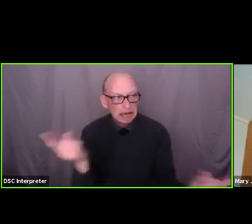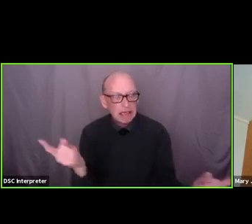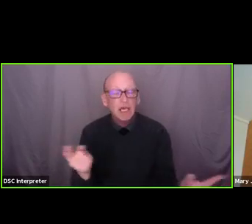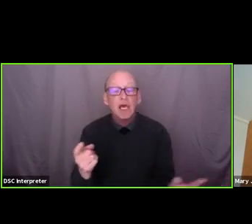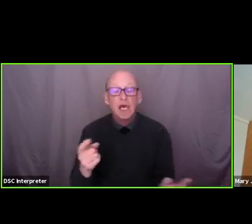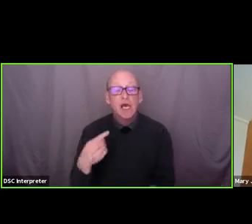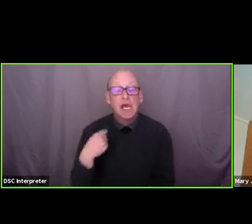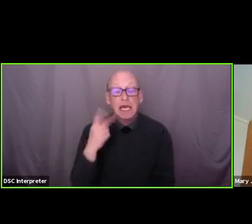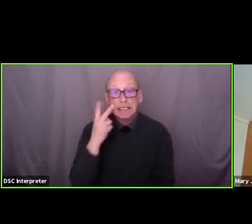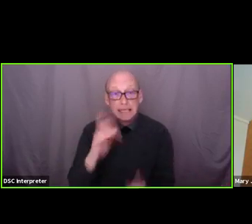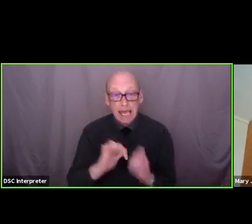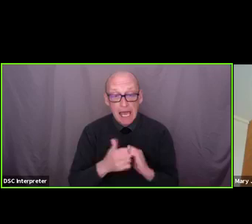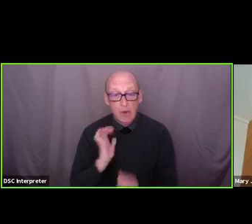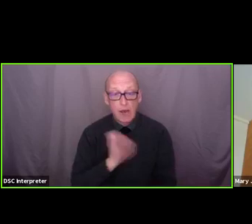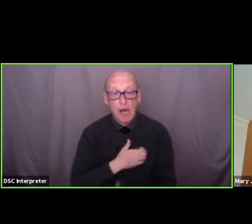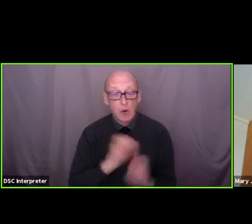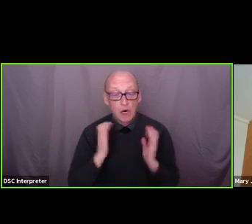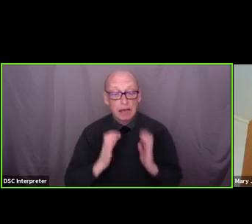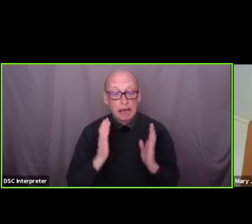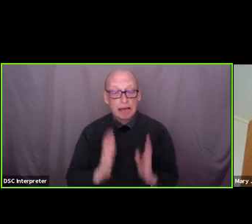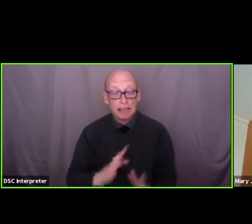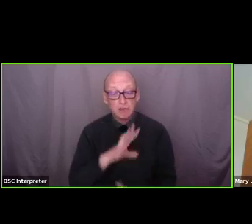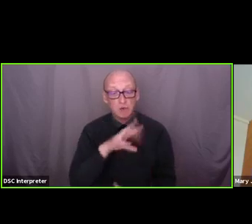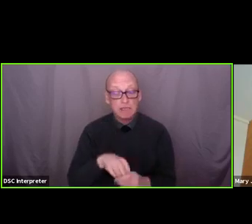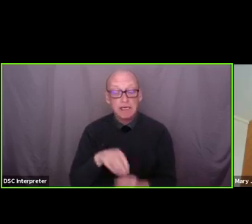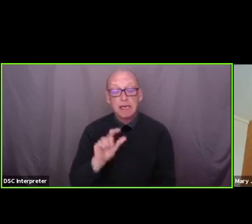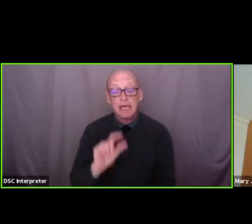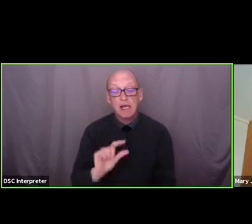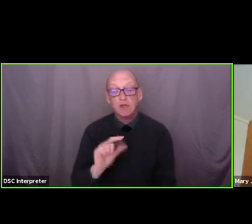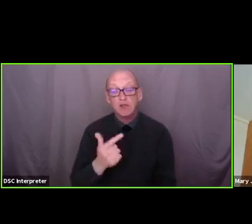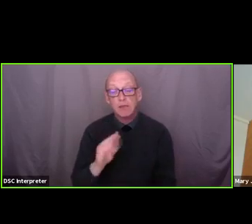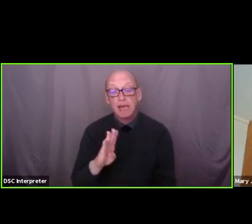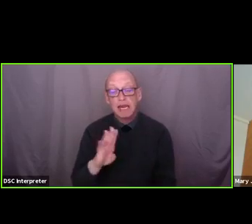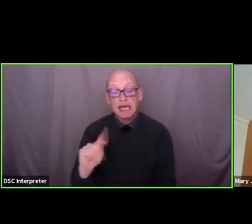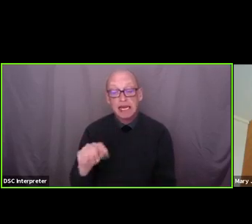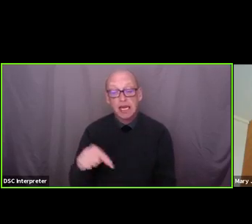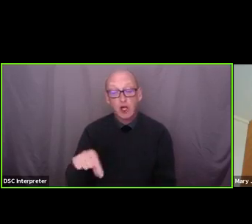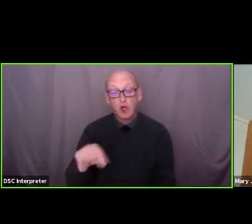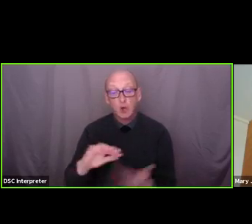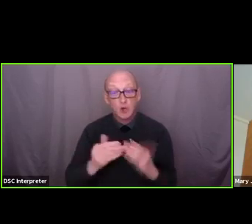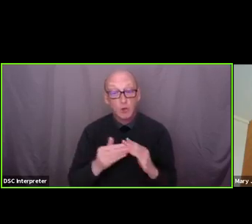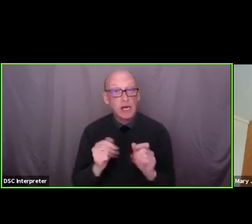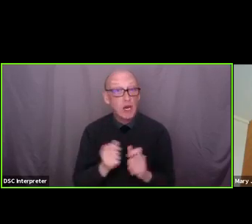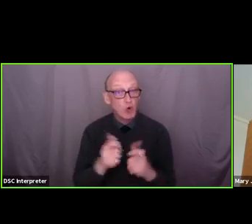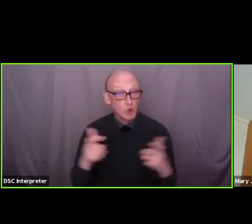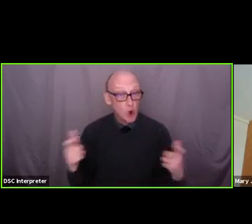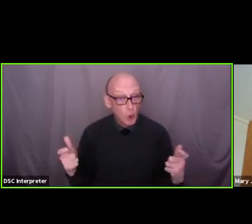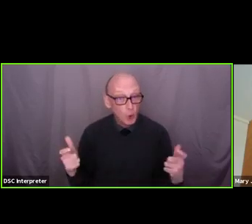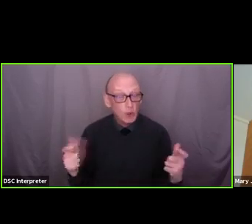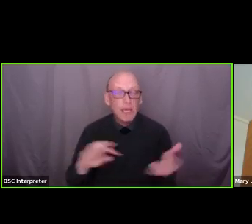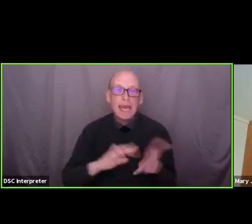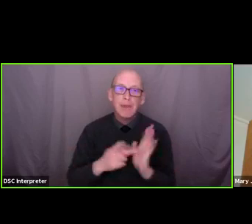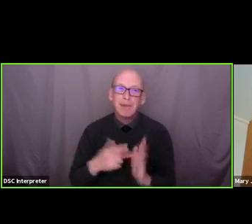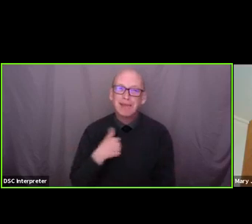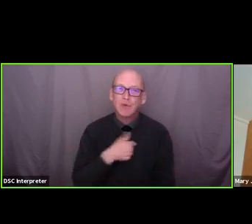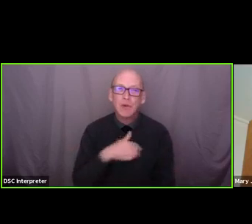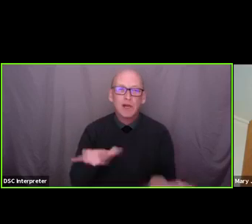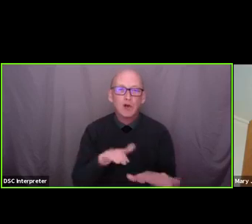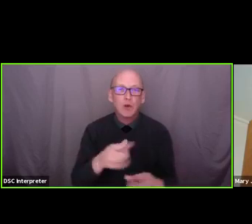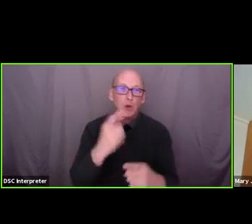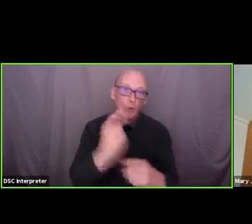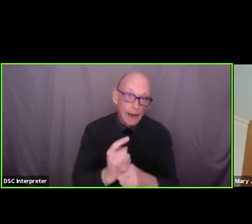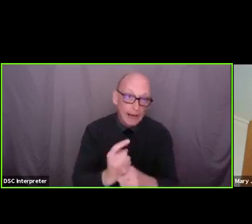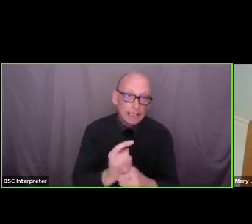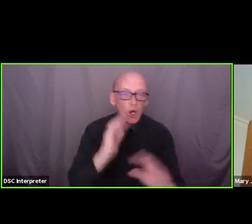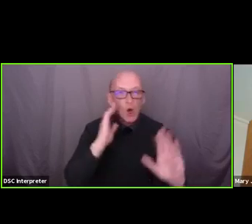our clientele within the LGBTQ community has grown, it tells me that we're doing a lot of things right. And hopefully we